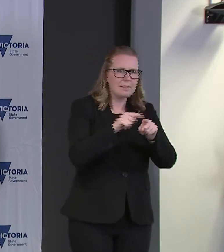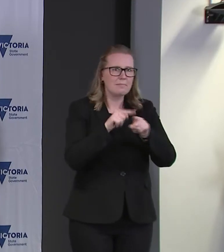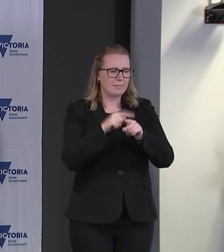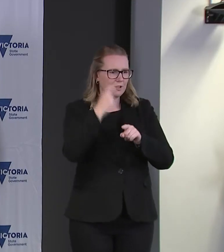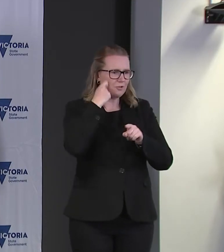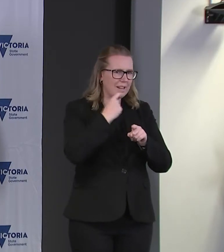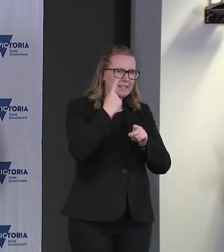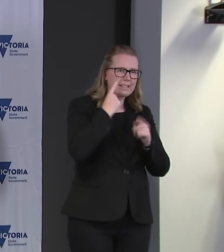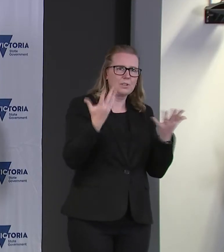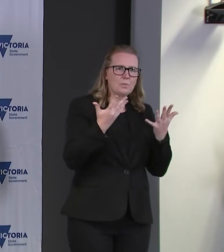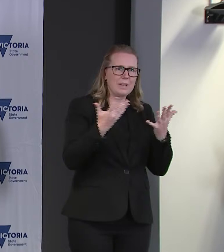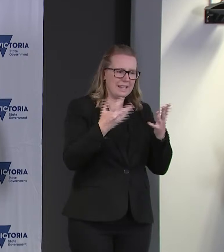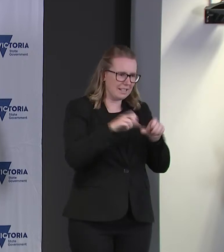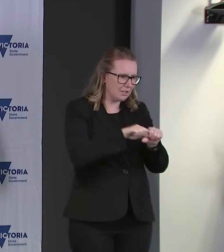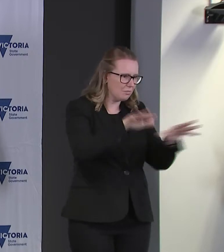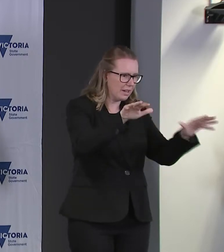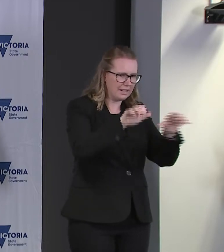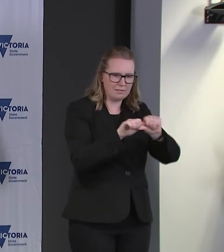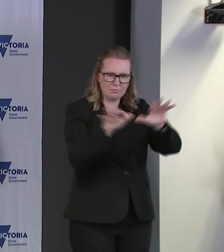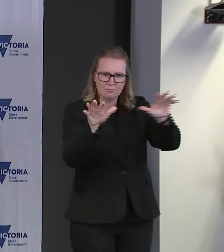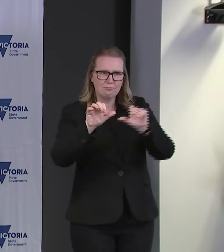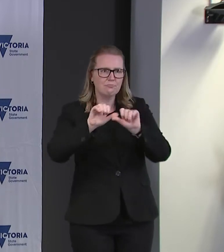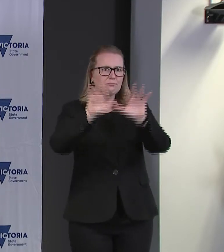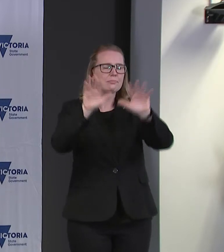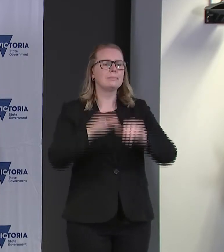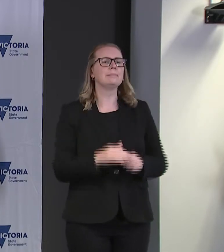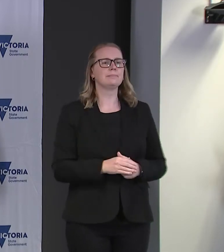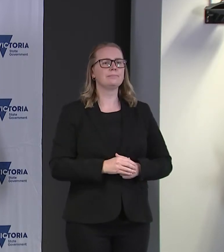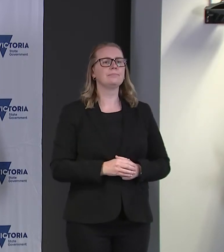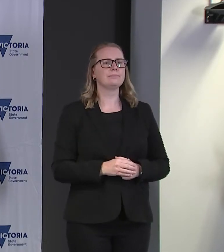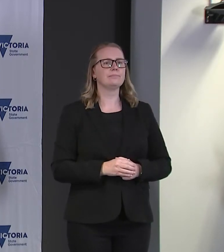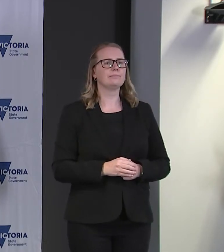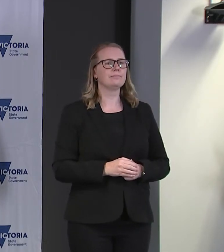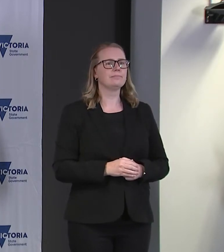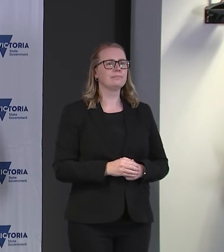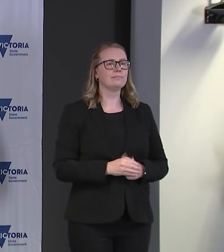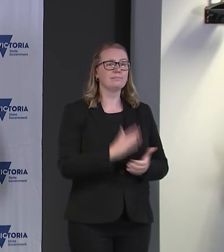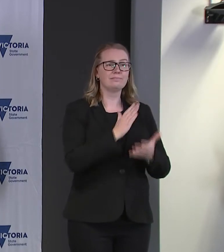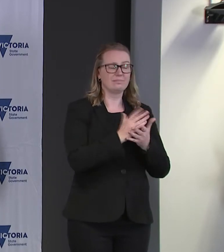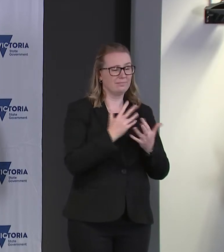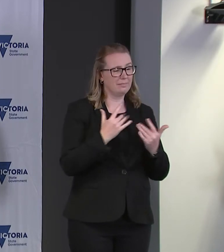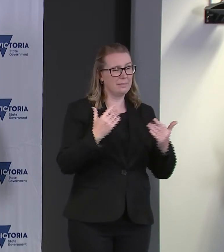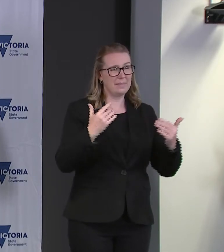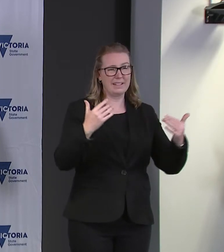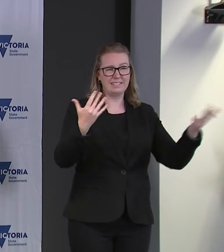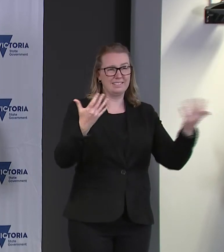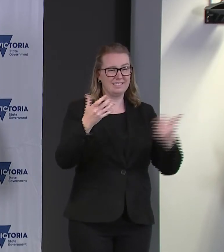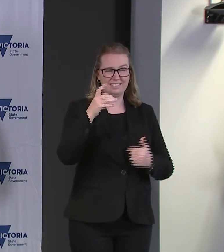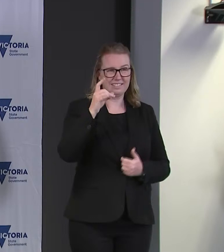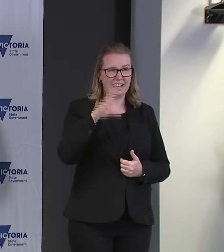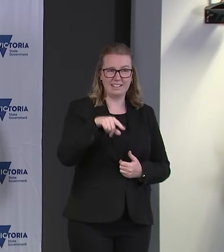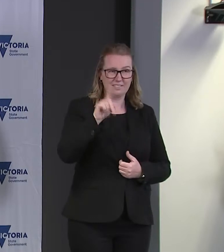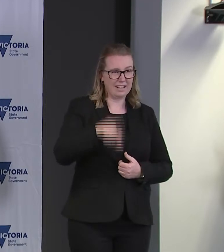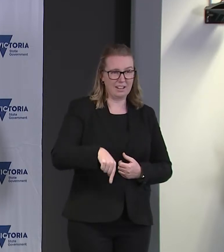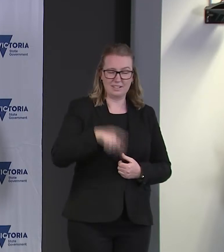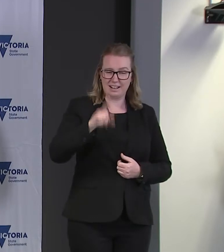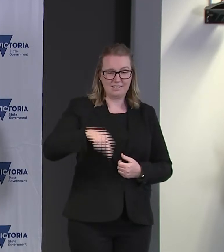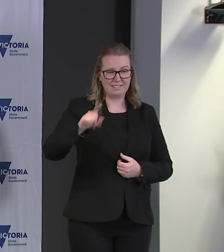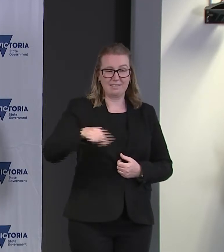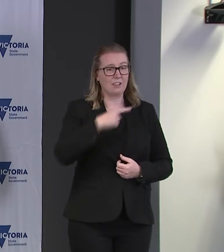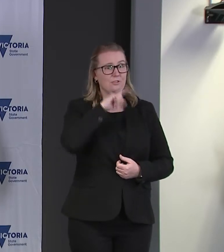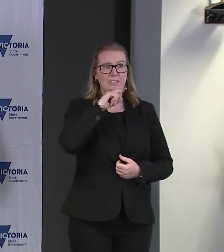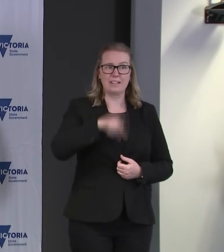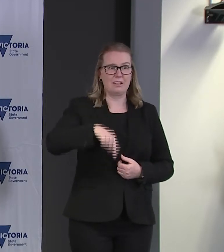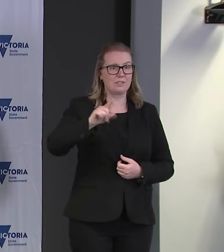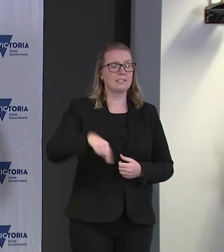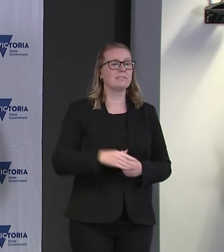where this virus is moving around, and the many, many tens of thousands who have come forward, indeed hundreds of